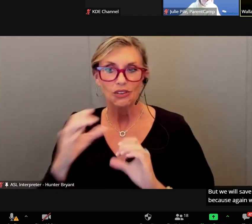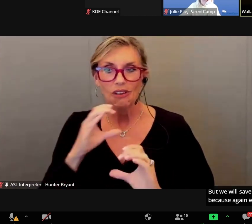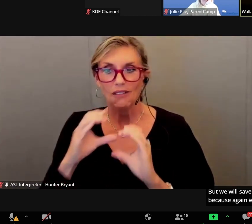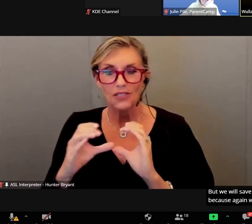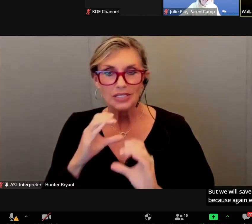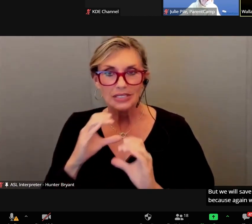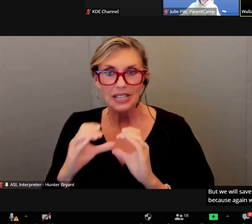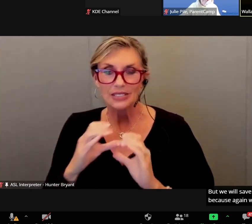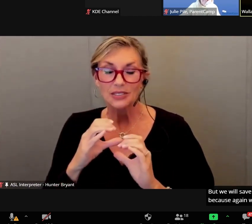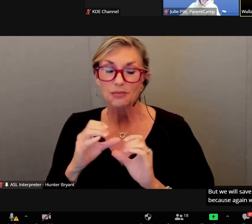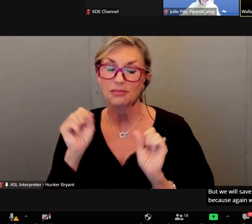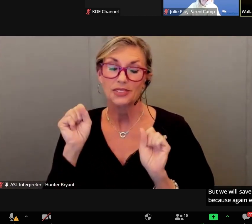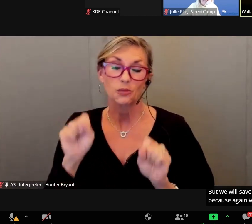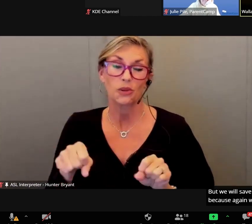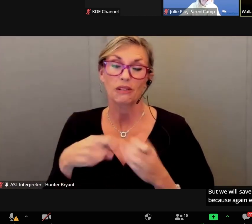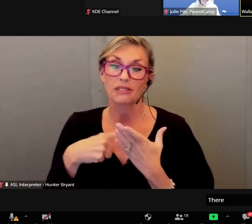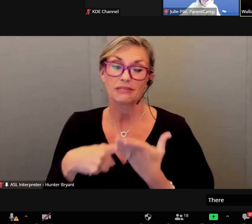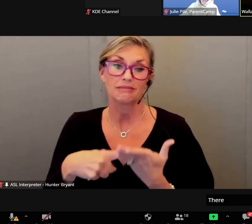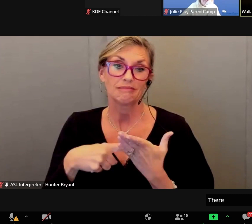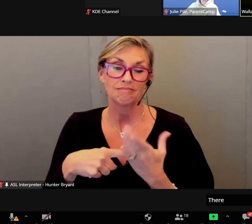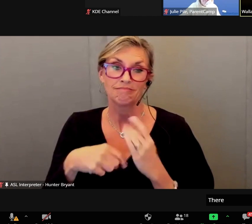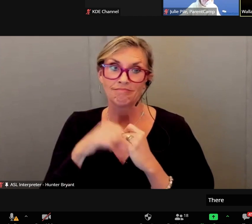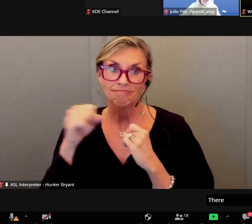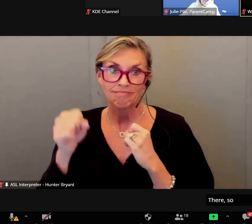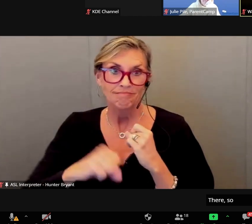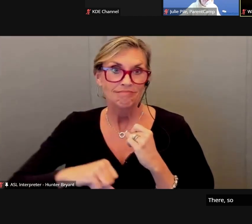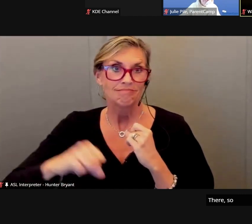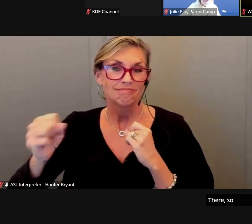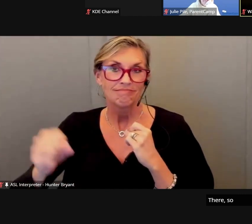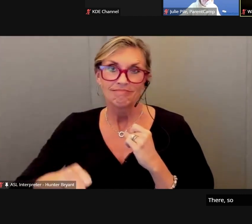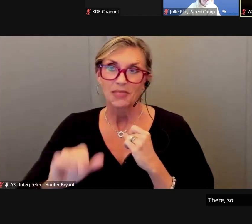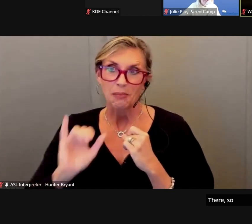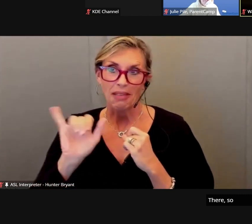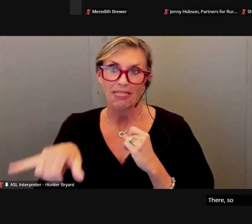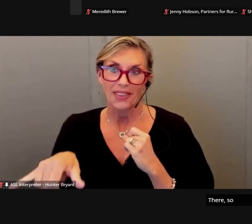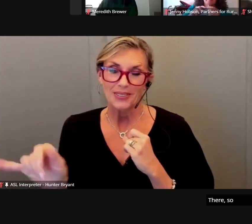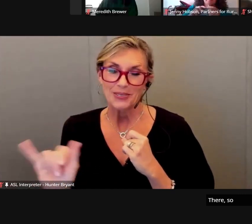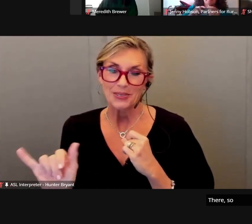our thoughts there. So thank you all.